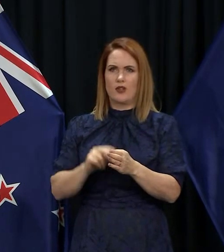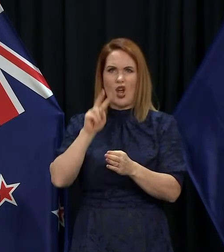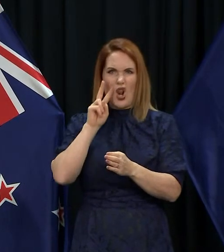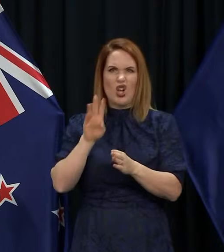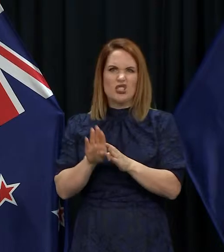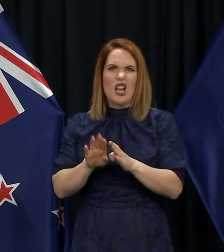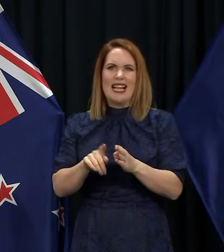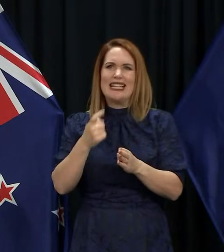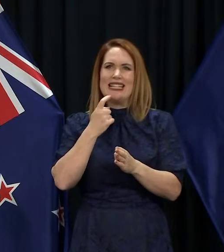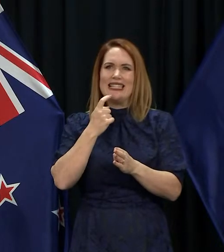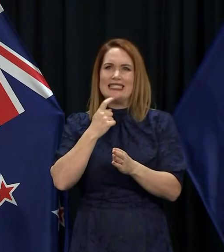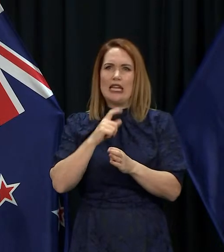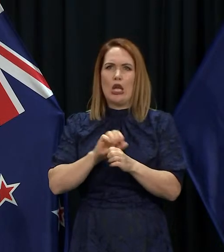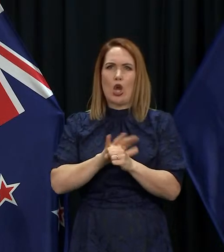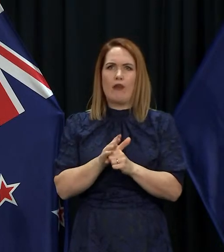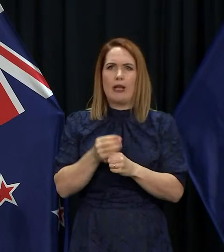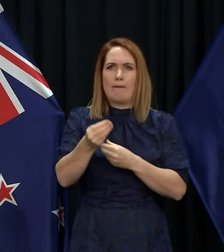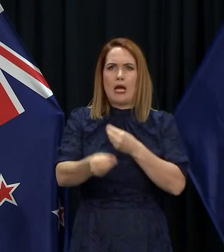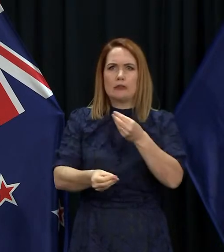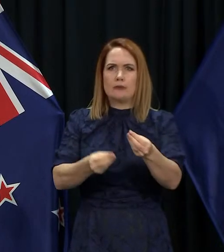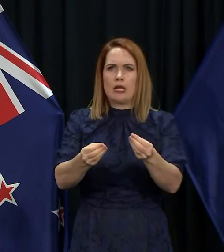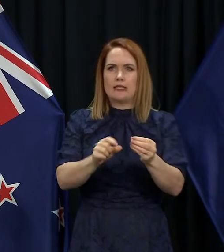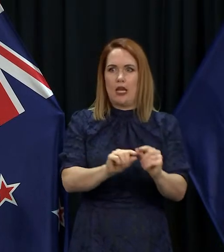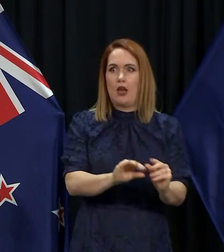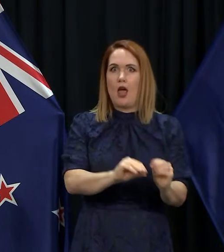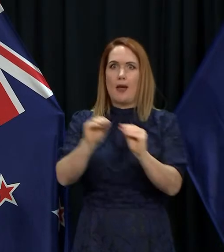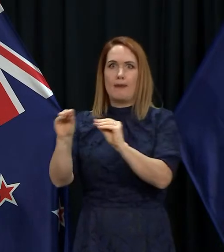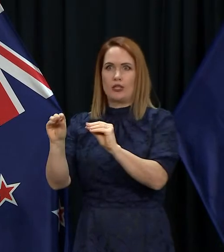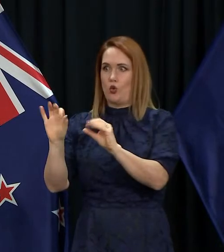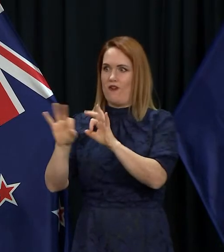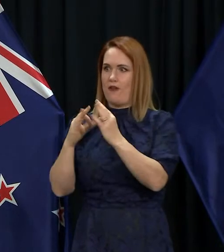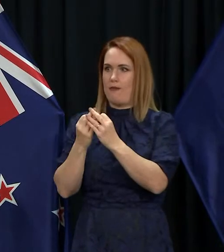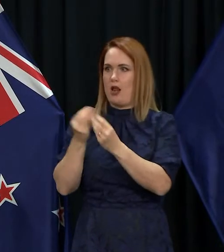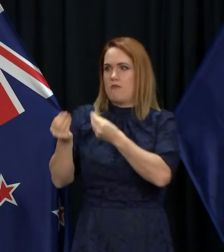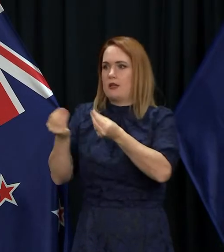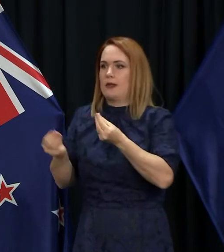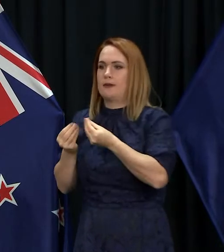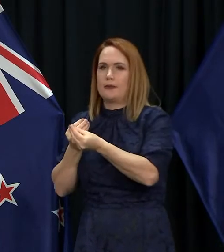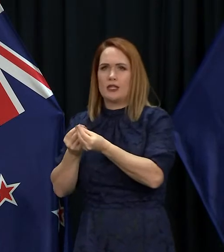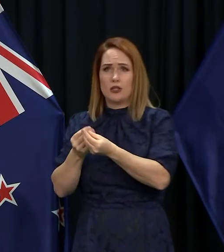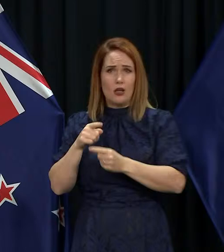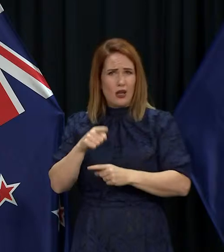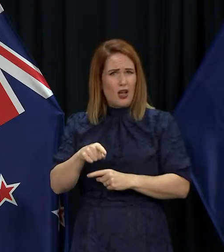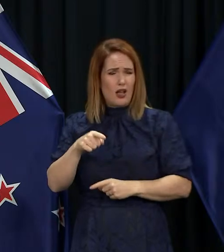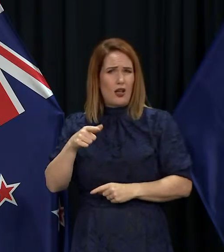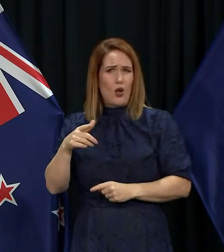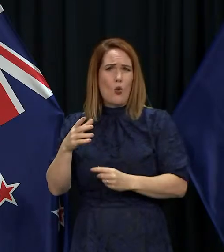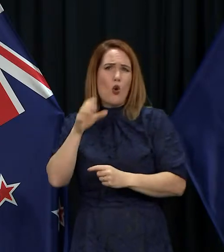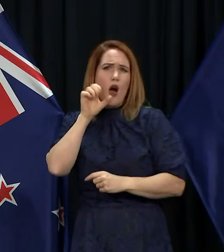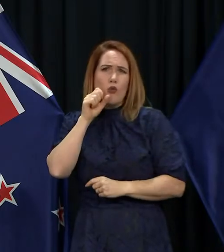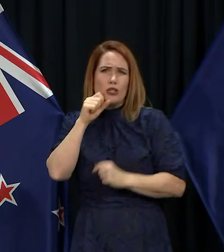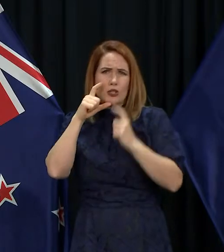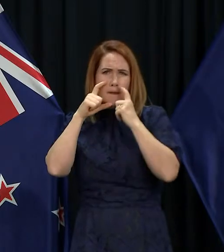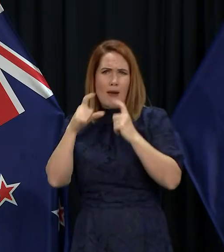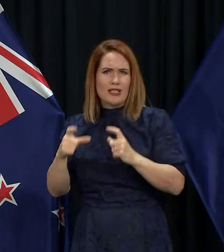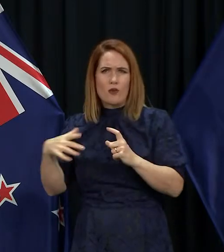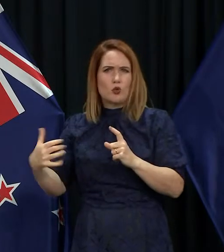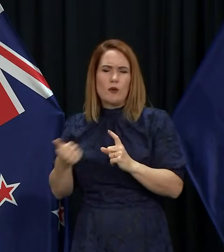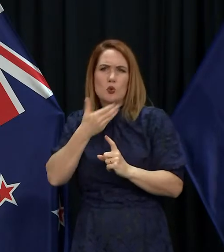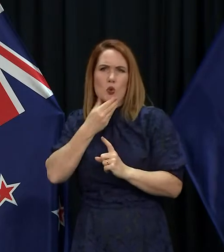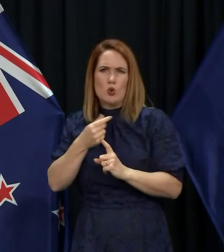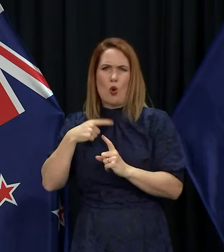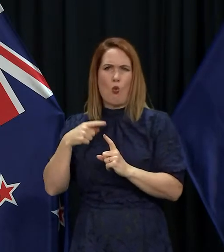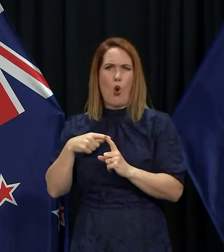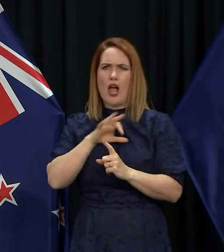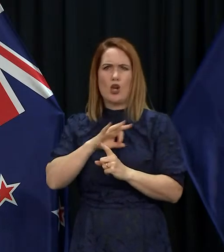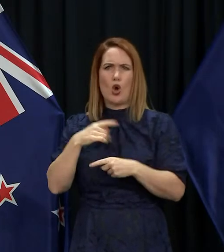taken back to families, would you take mask requirements away under orange? Why wouldn't you just keep that in place?